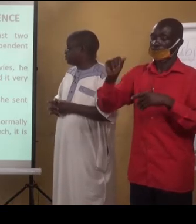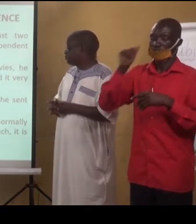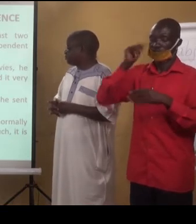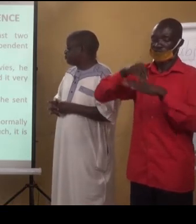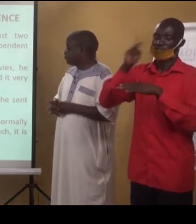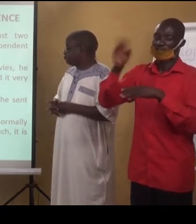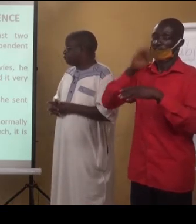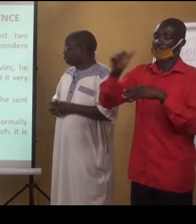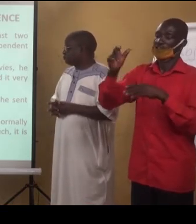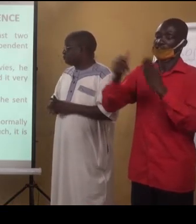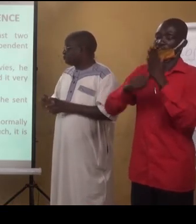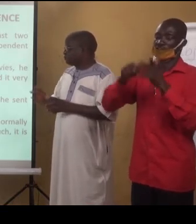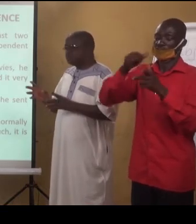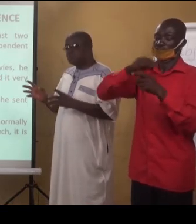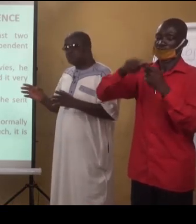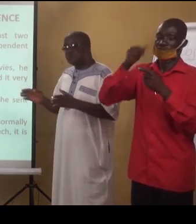remembered.